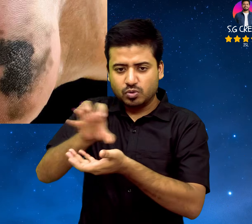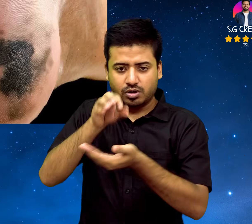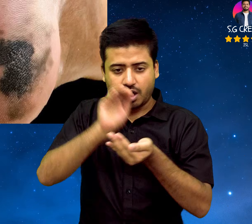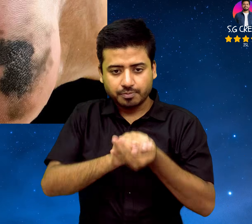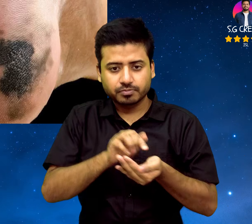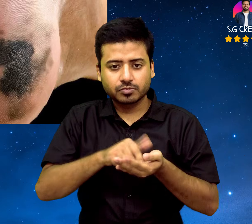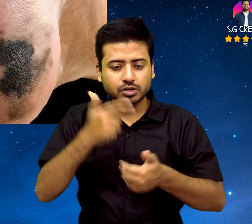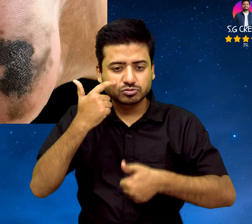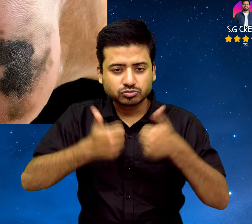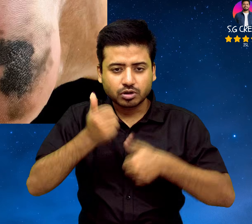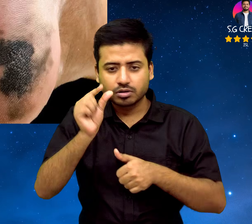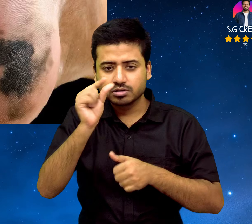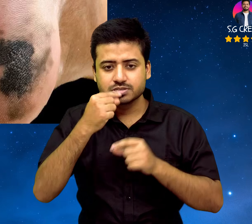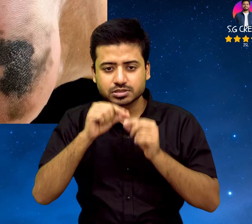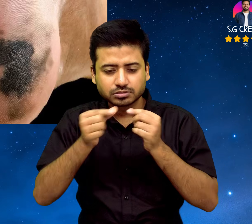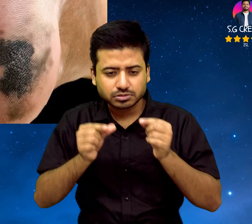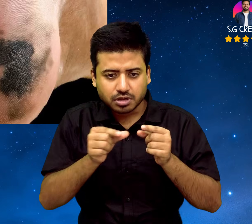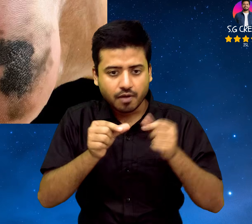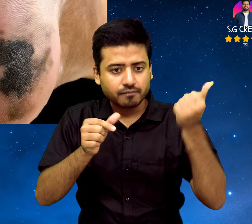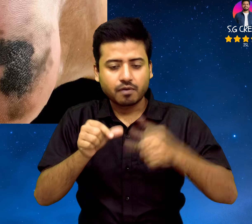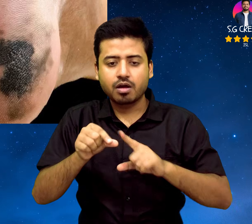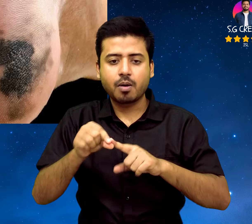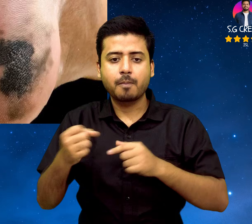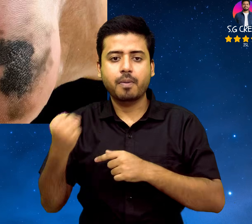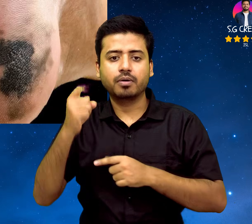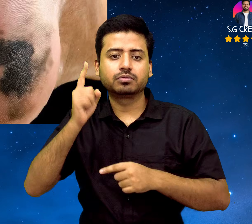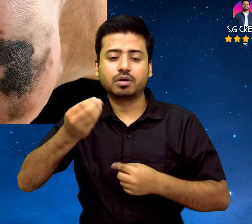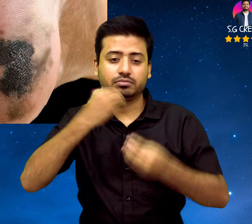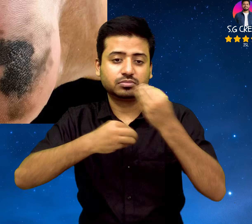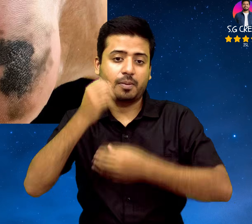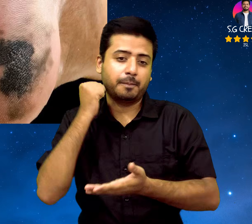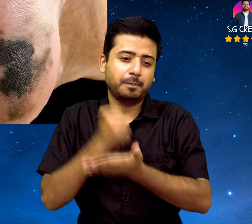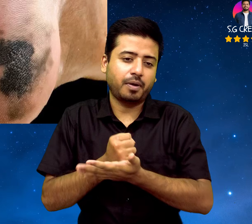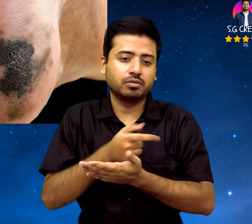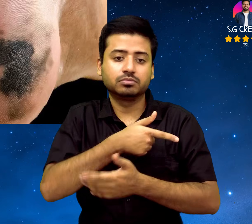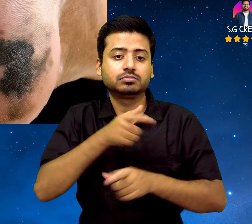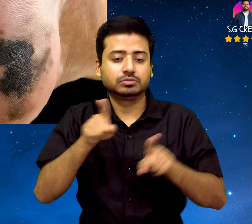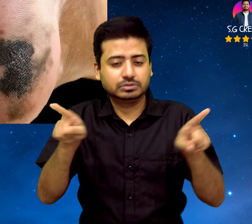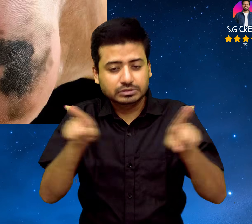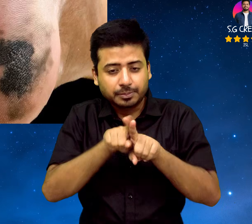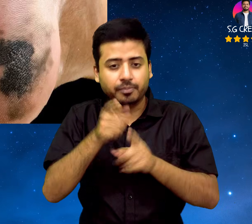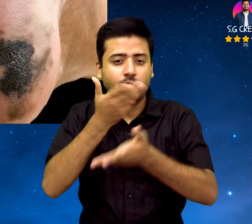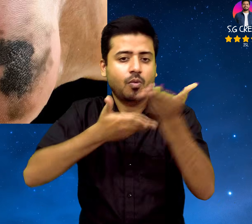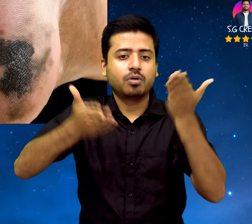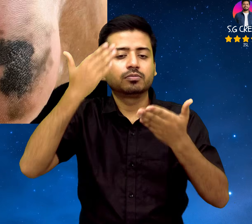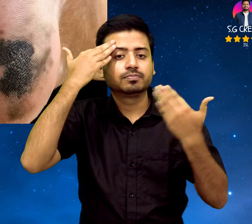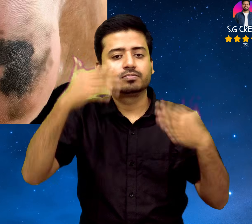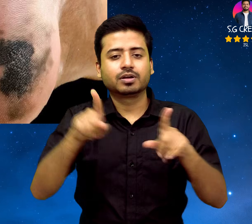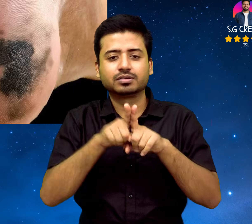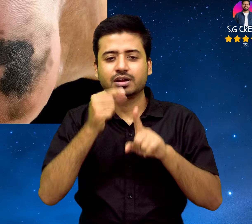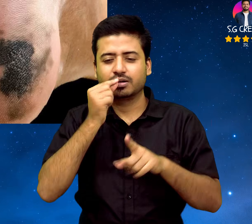biotransformation, converting lipid-soluble toxins into water-soluble compounds for renal or biliary excretion. The high